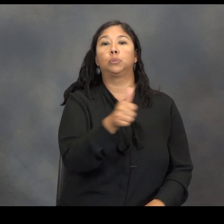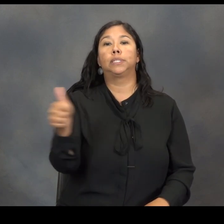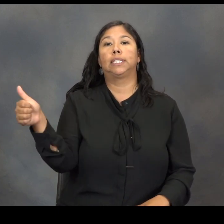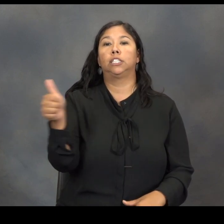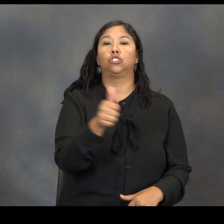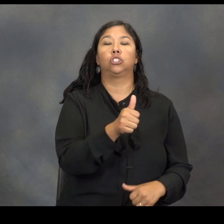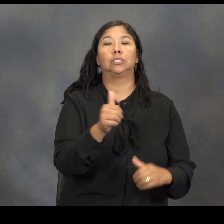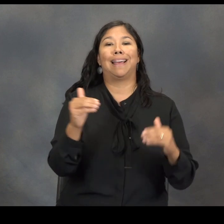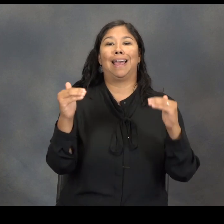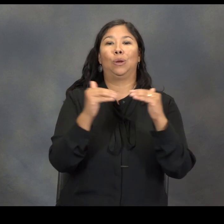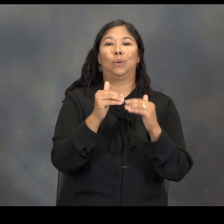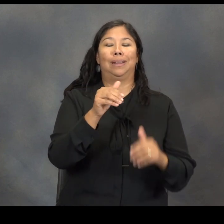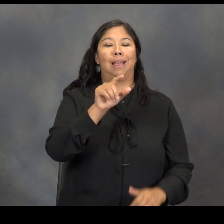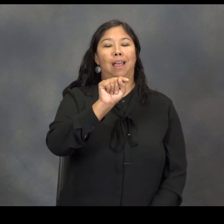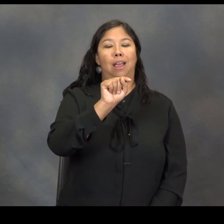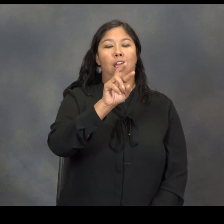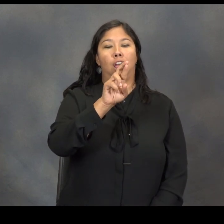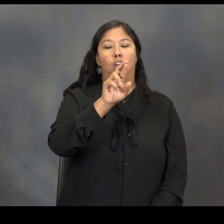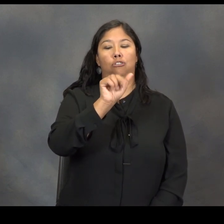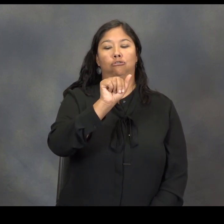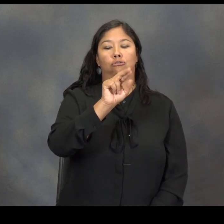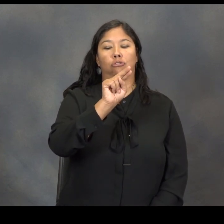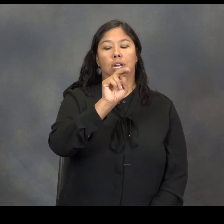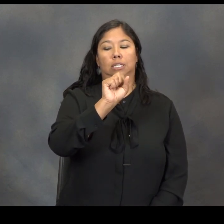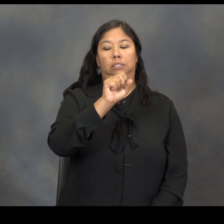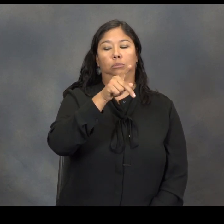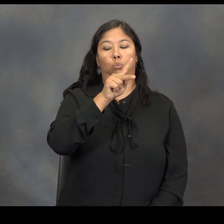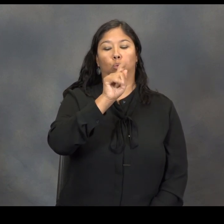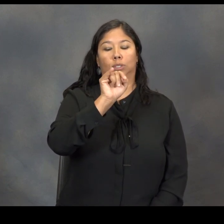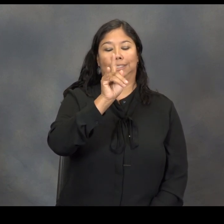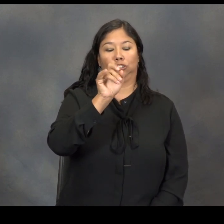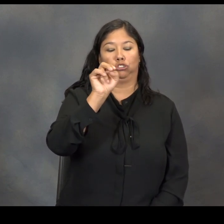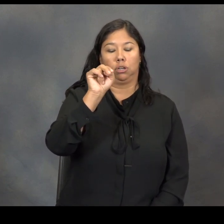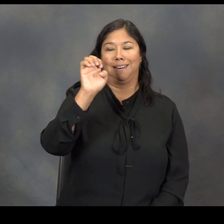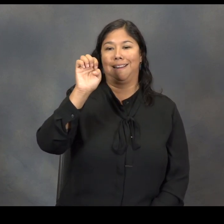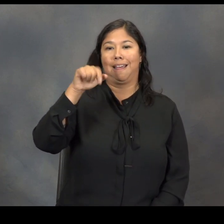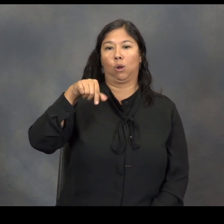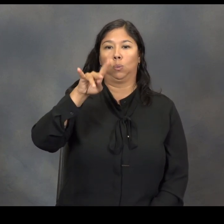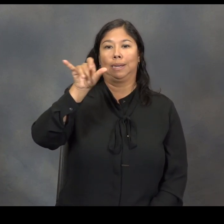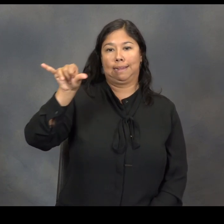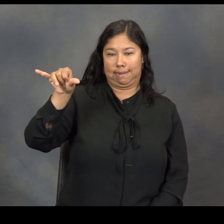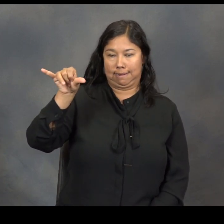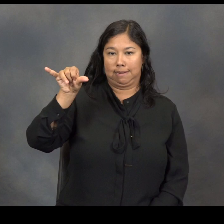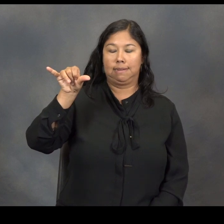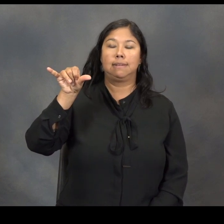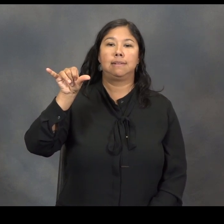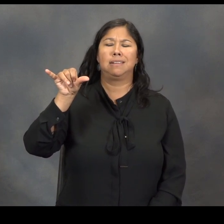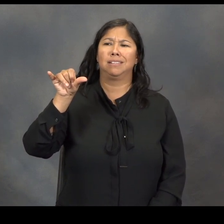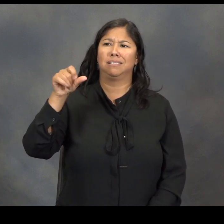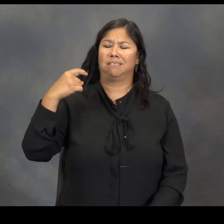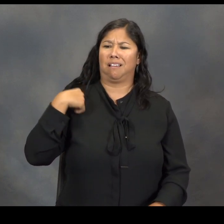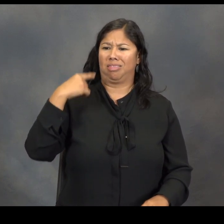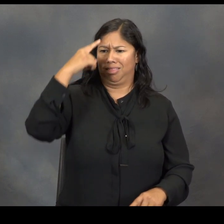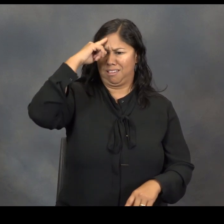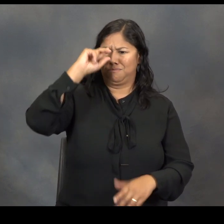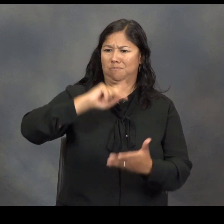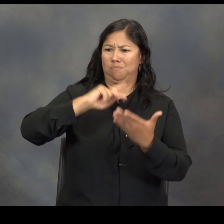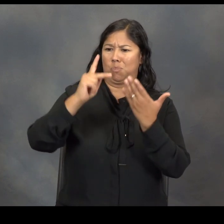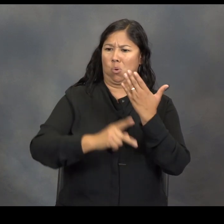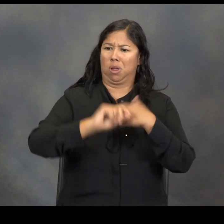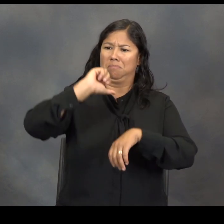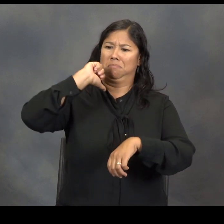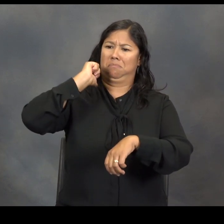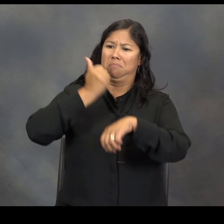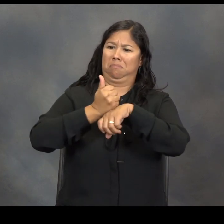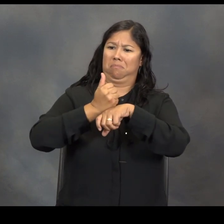equity. Jumpstart is like our foundation of programming here at Community Action Duluth. It's been here for, I think, just about a